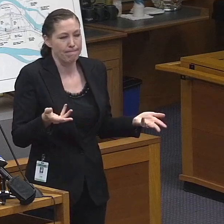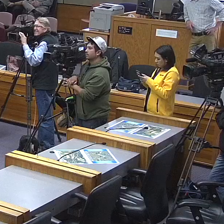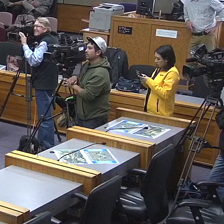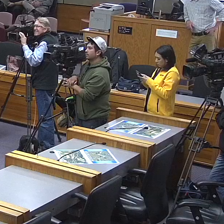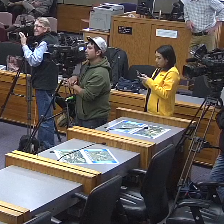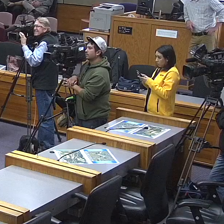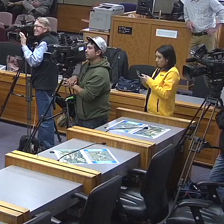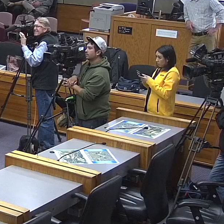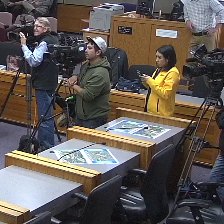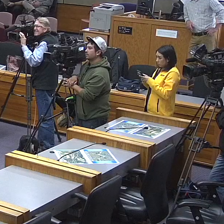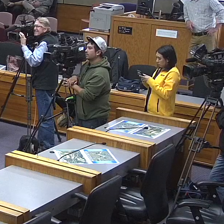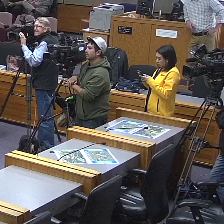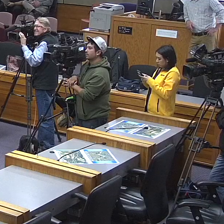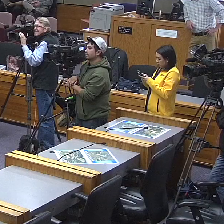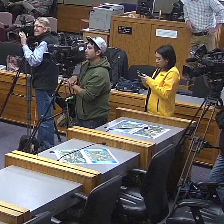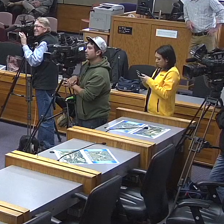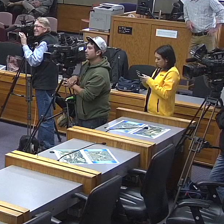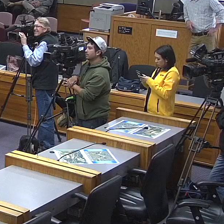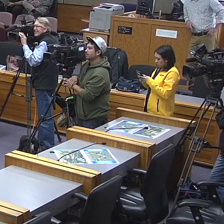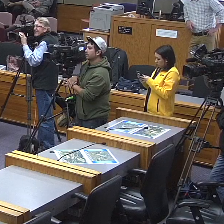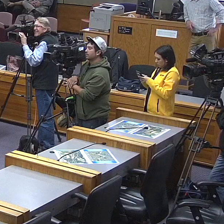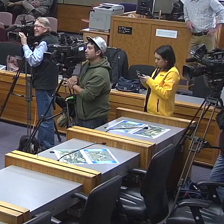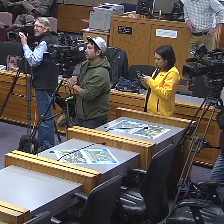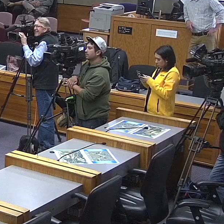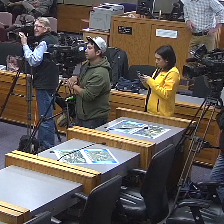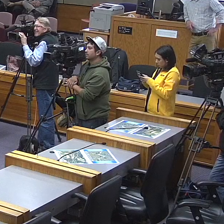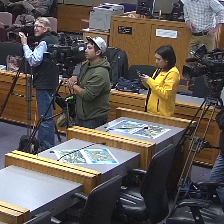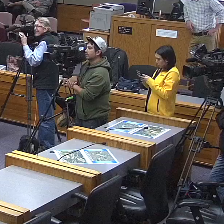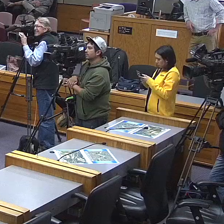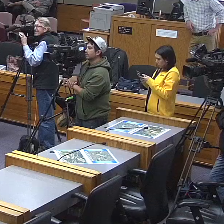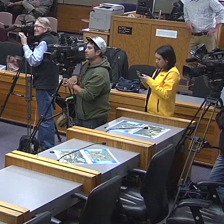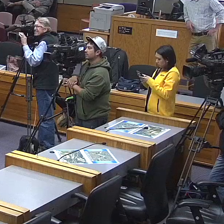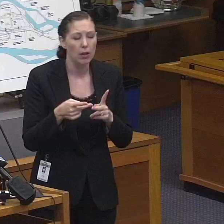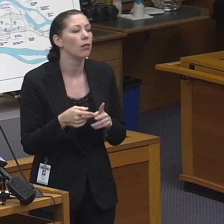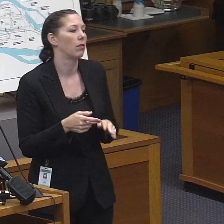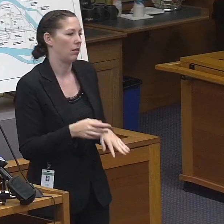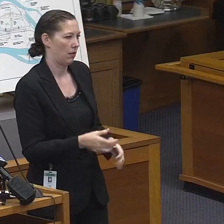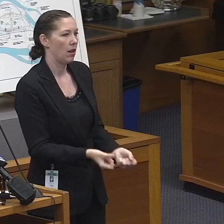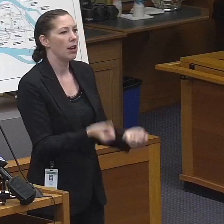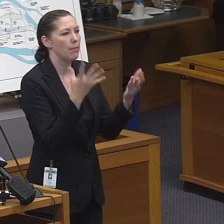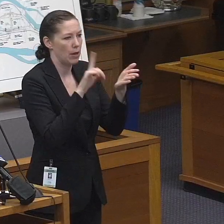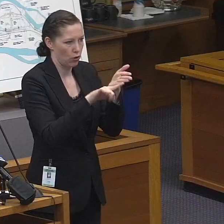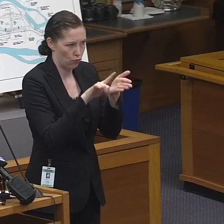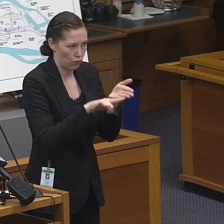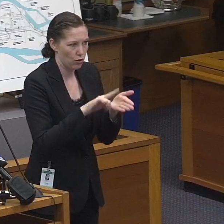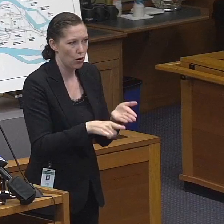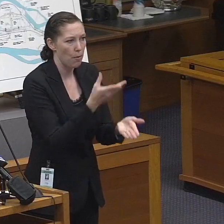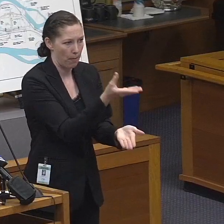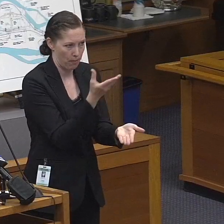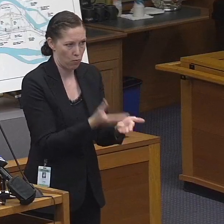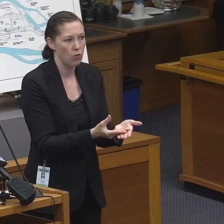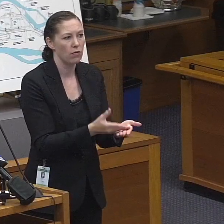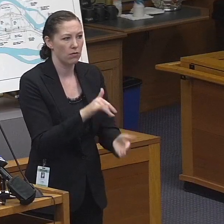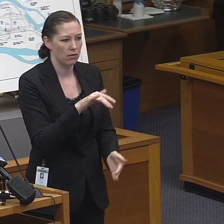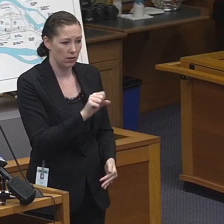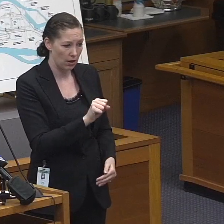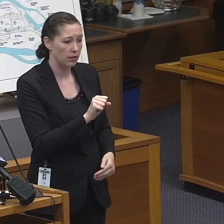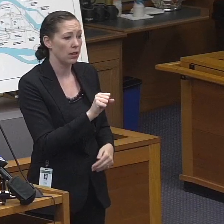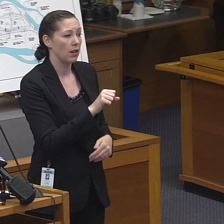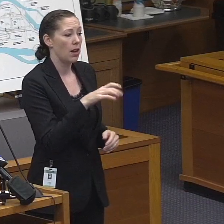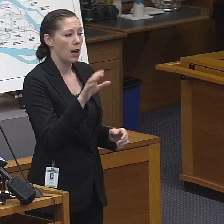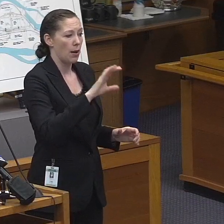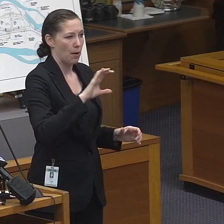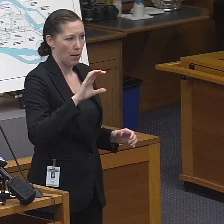elsewhere? There's plenty of research that demonstrates that powdered activated carbon and carbon adsorption in